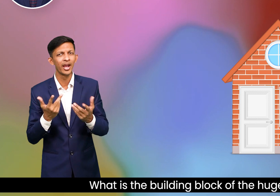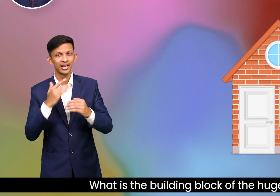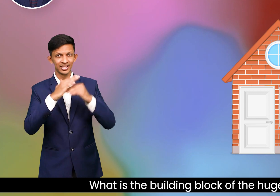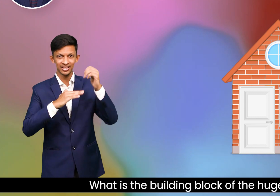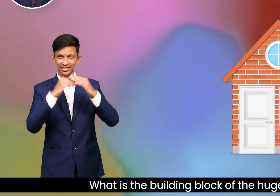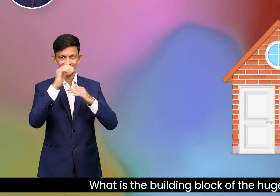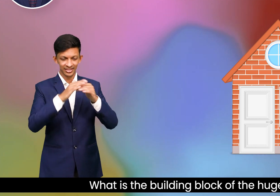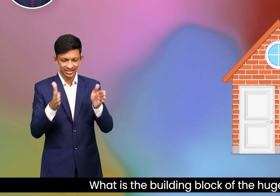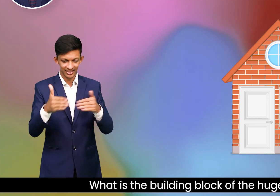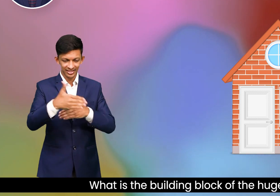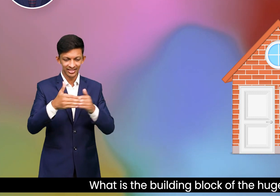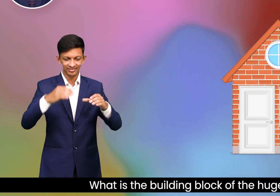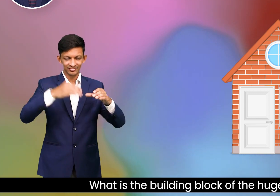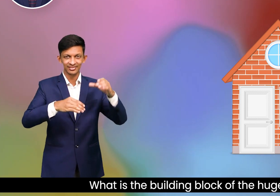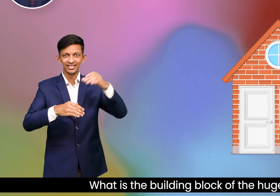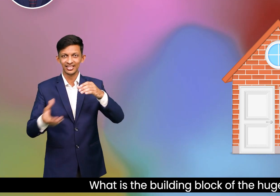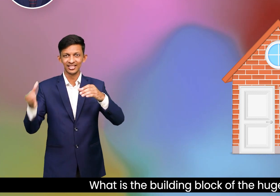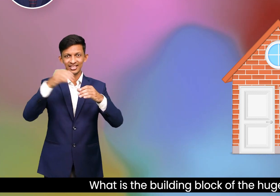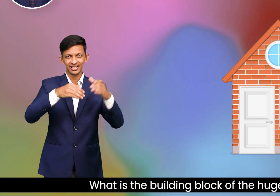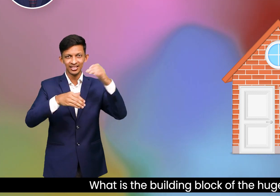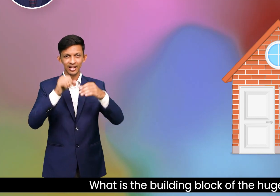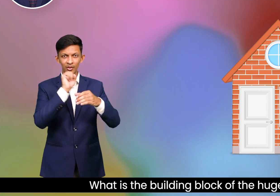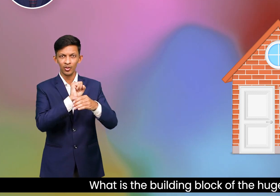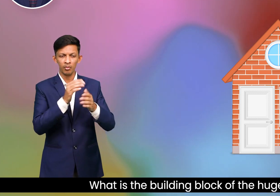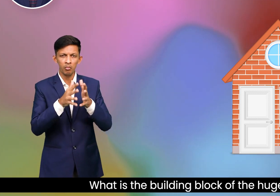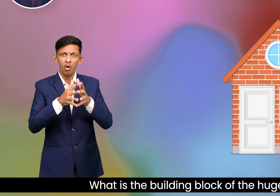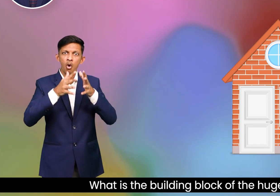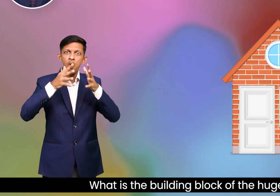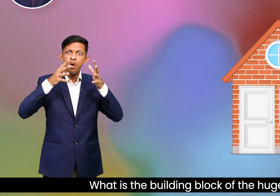What is the building block of the huge building?